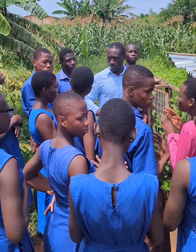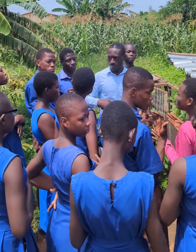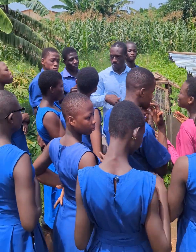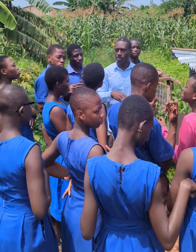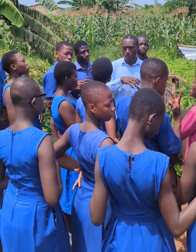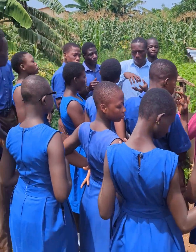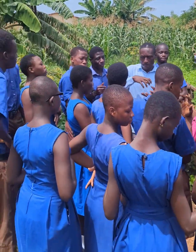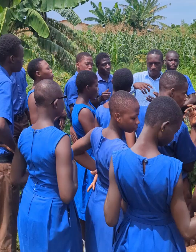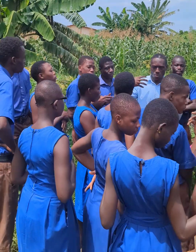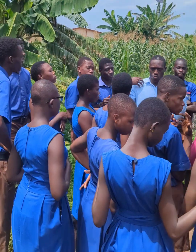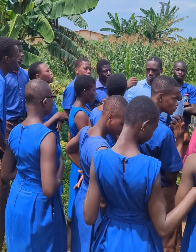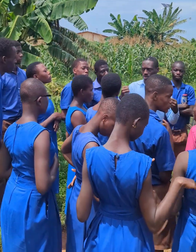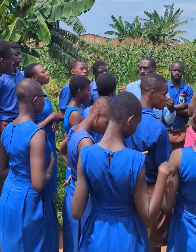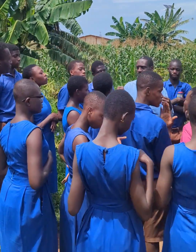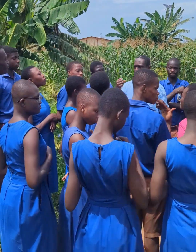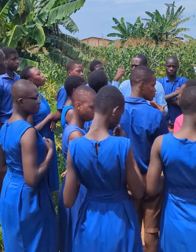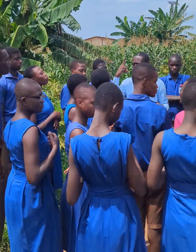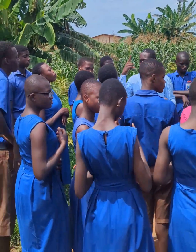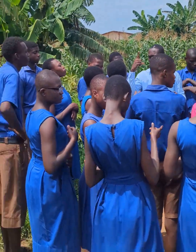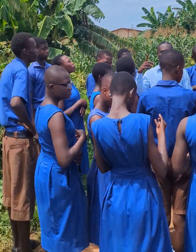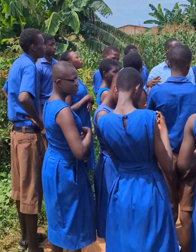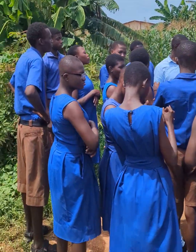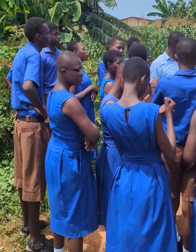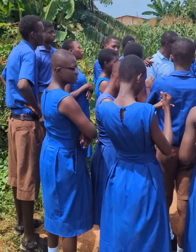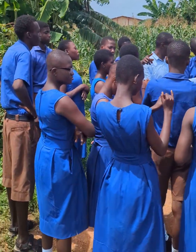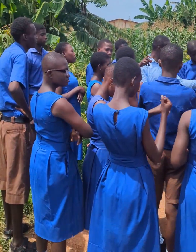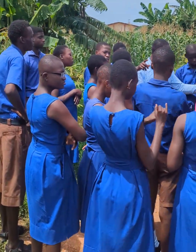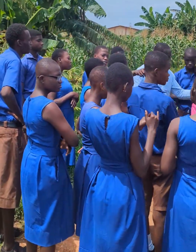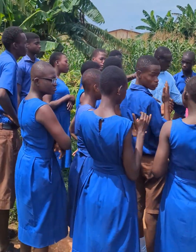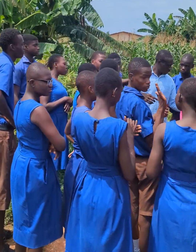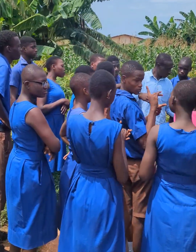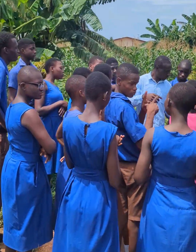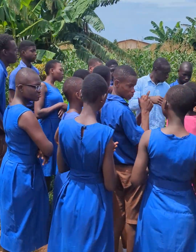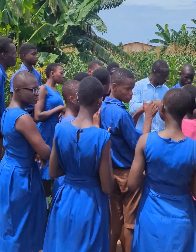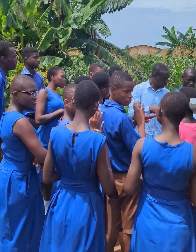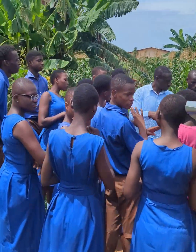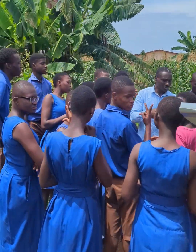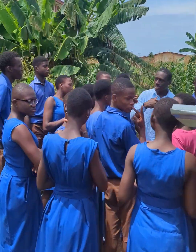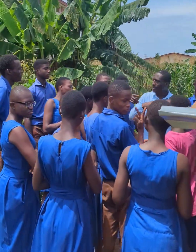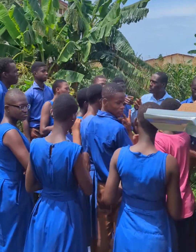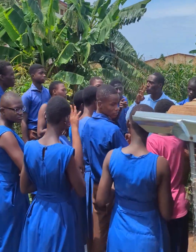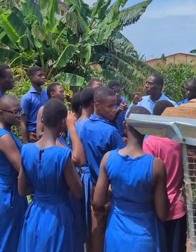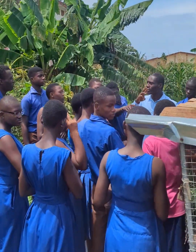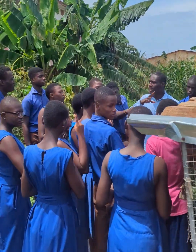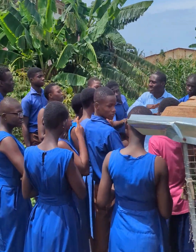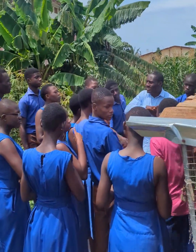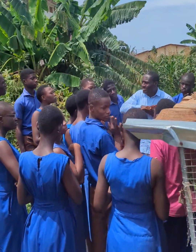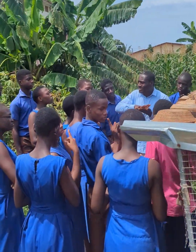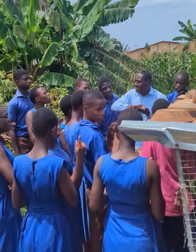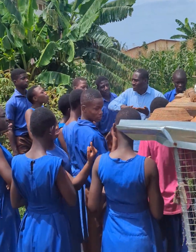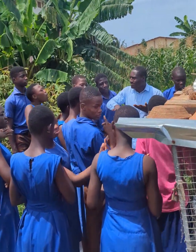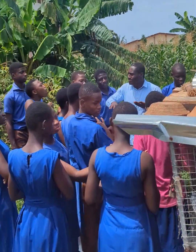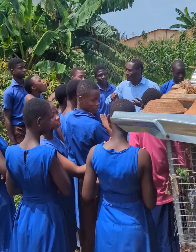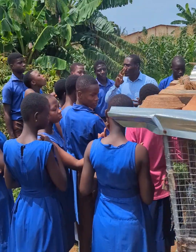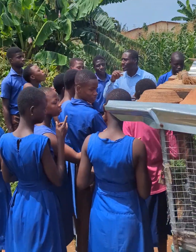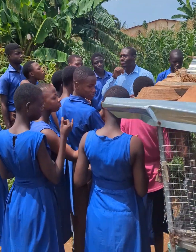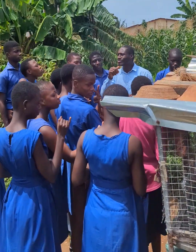water given to them. Rabbits need to eat good feed and drink